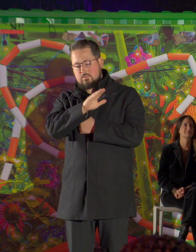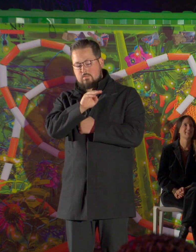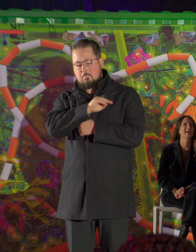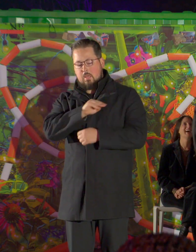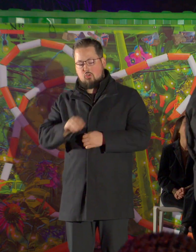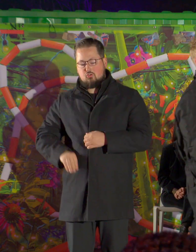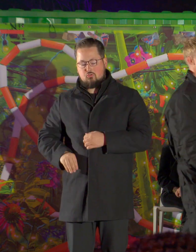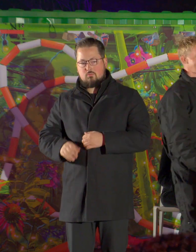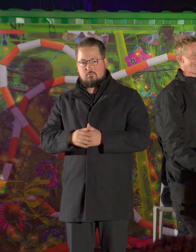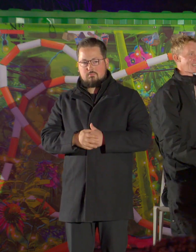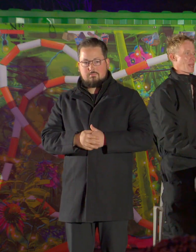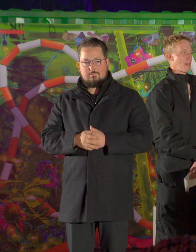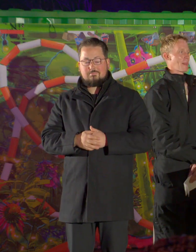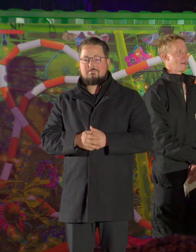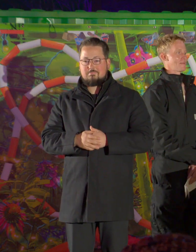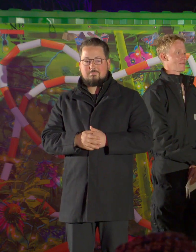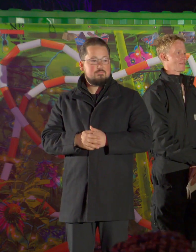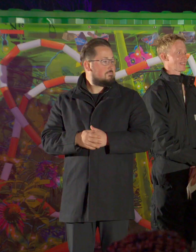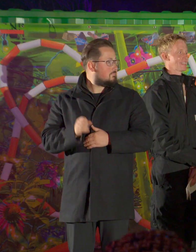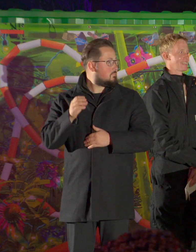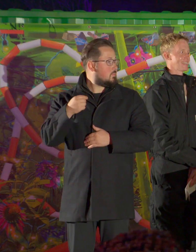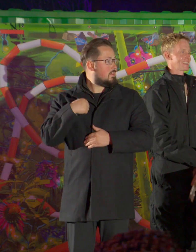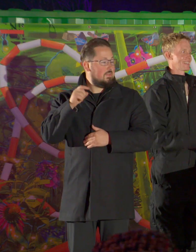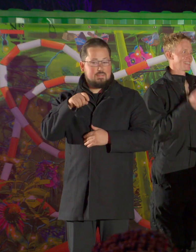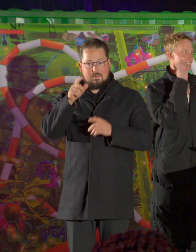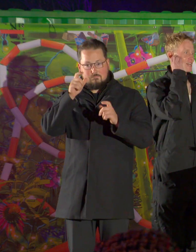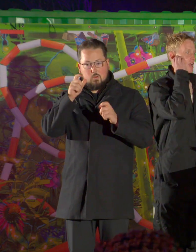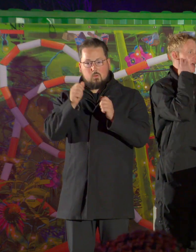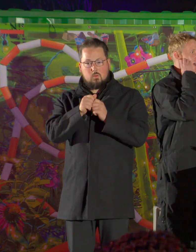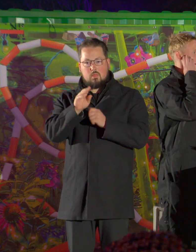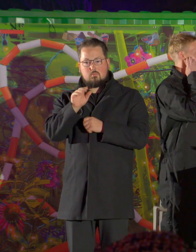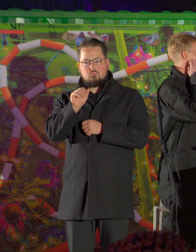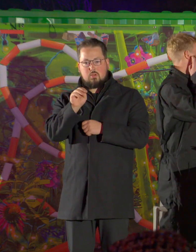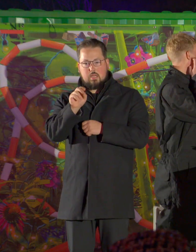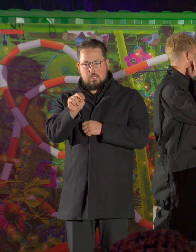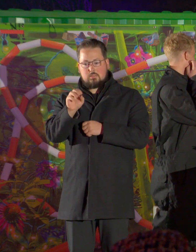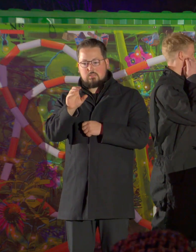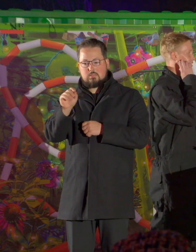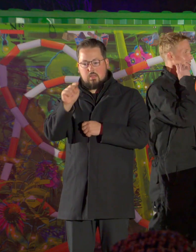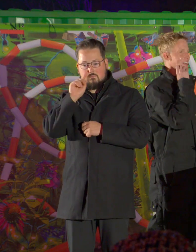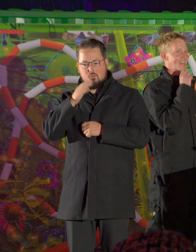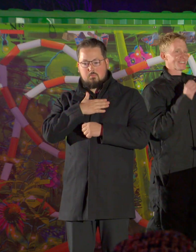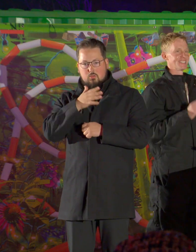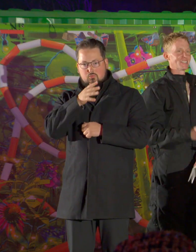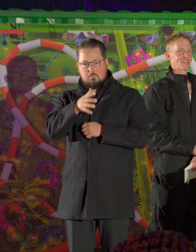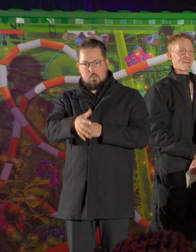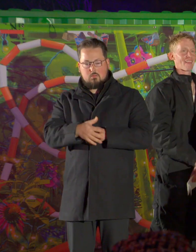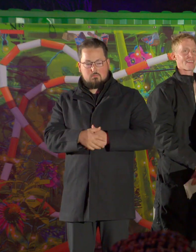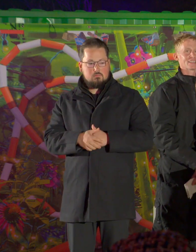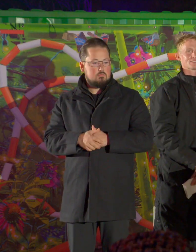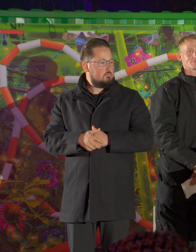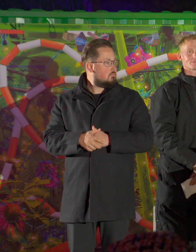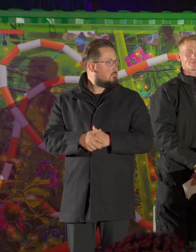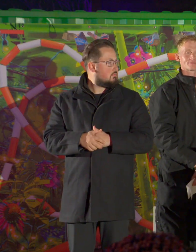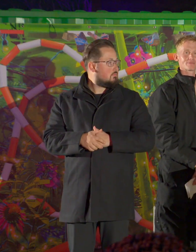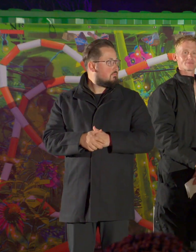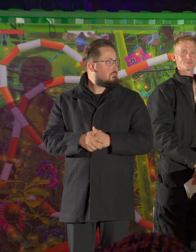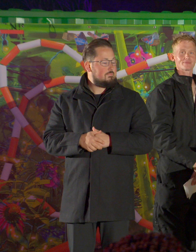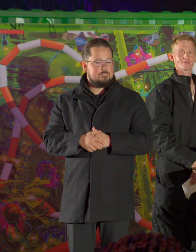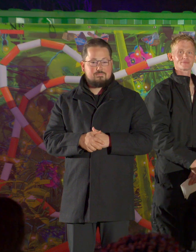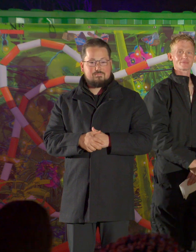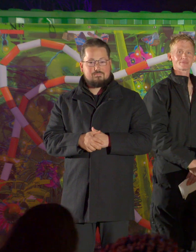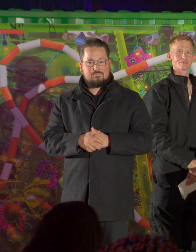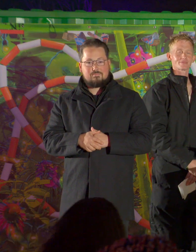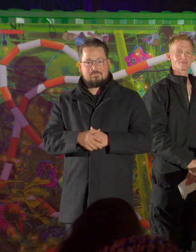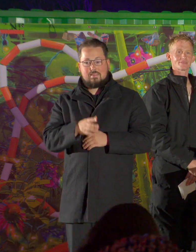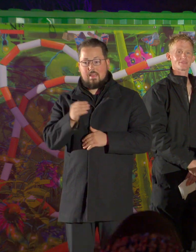And so I need a photo with Brandon Scott for my grandmother. And